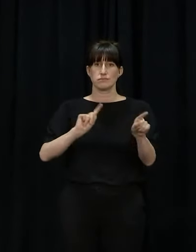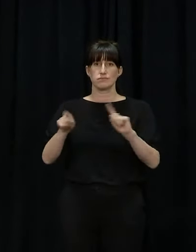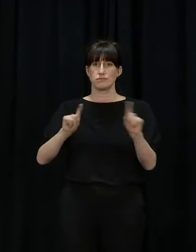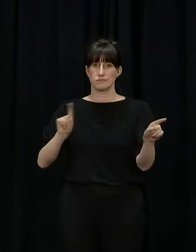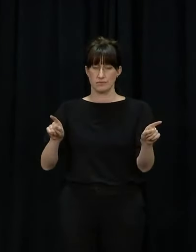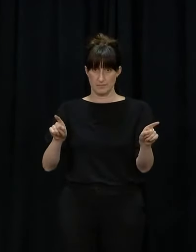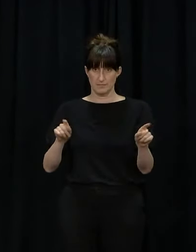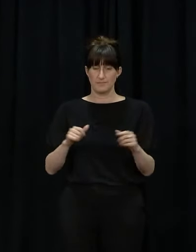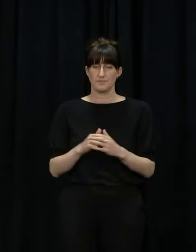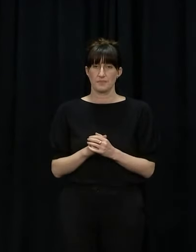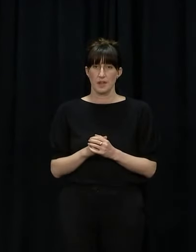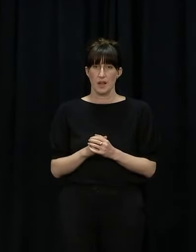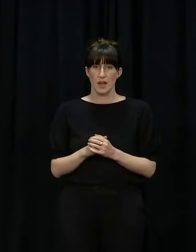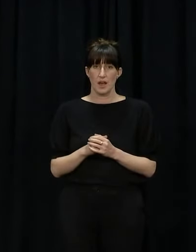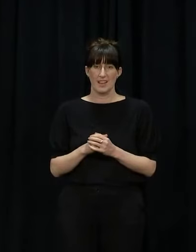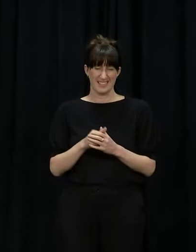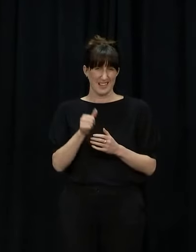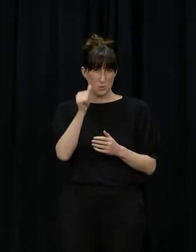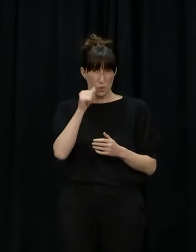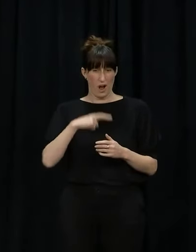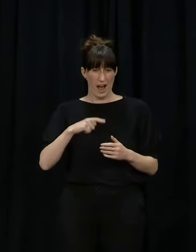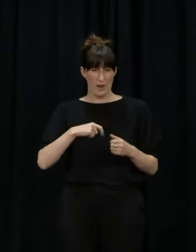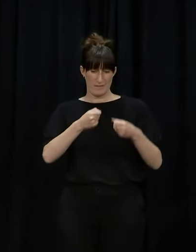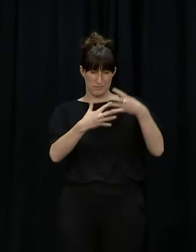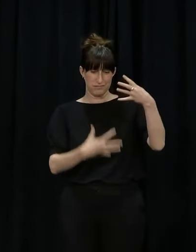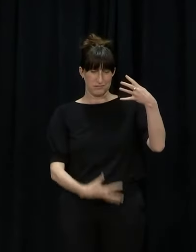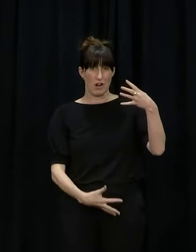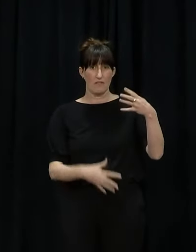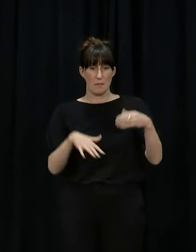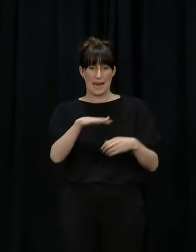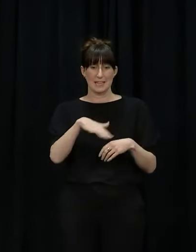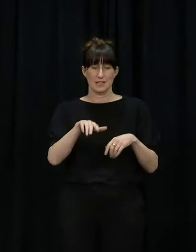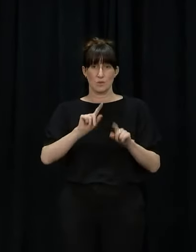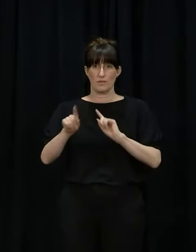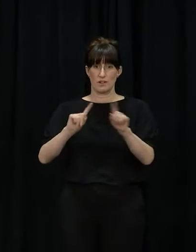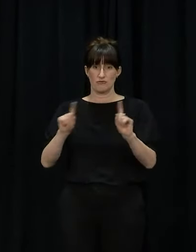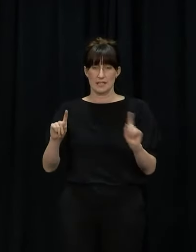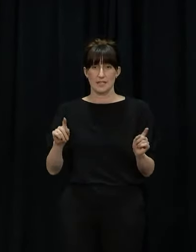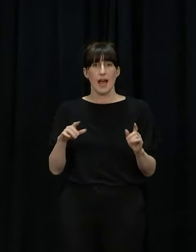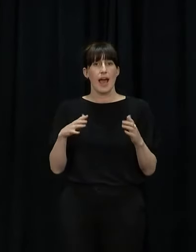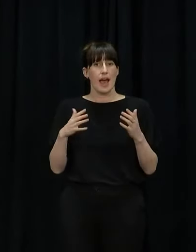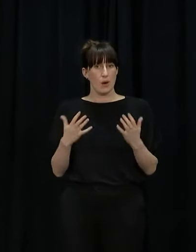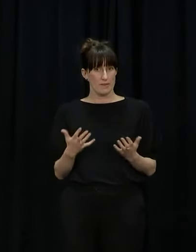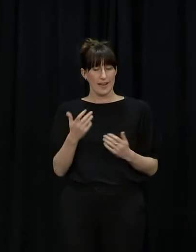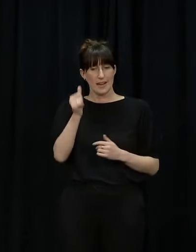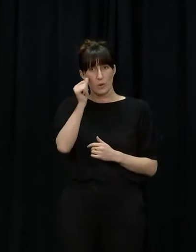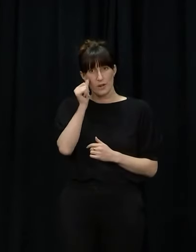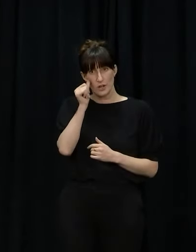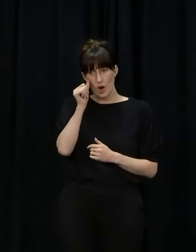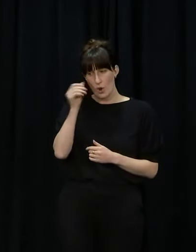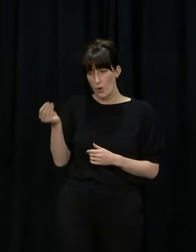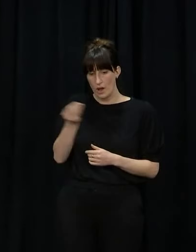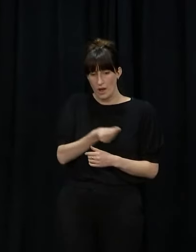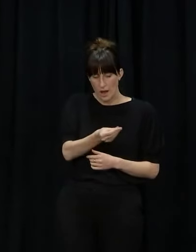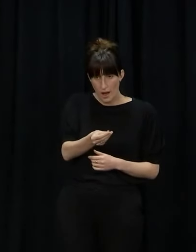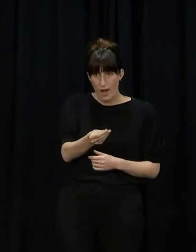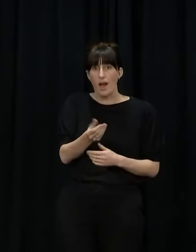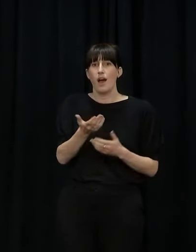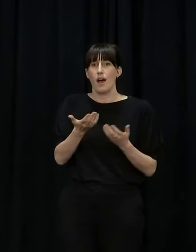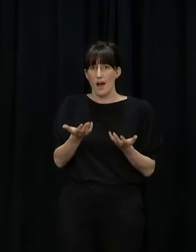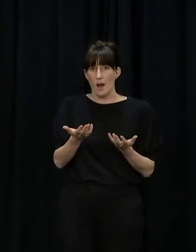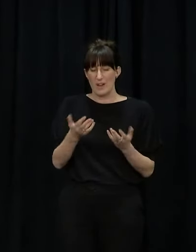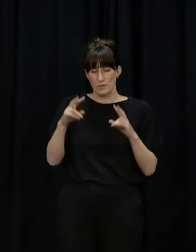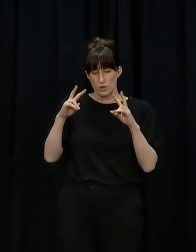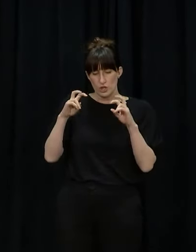date. However, the balance of evidence now gives us enough confidence to focus our search for that